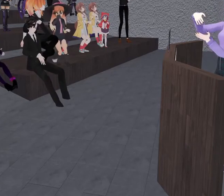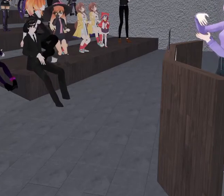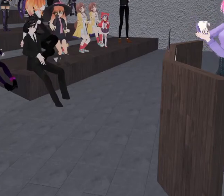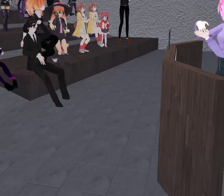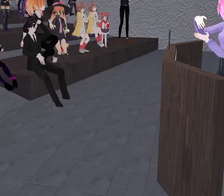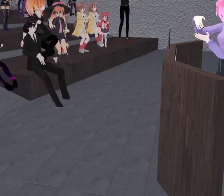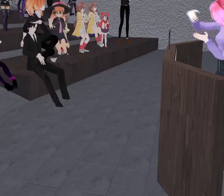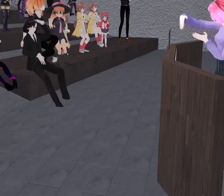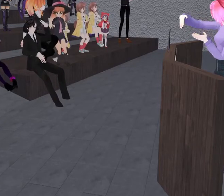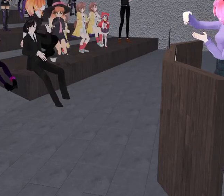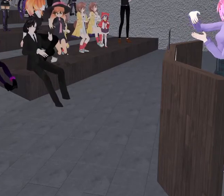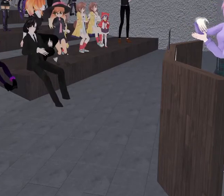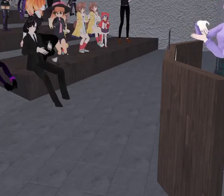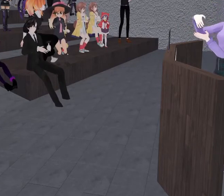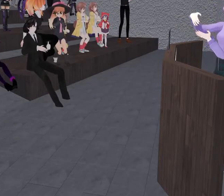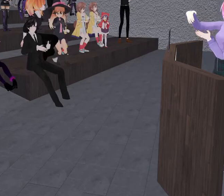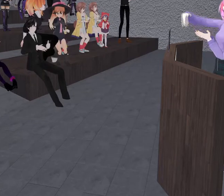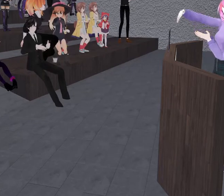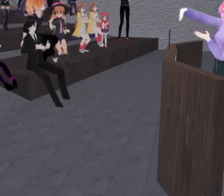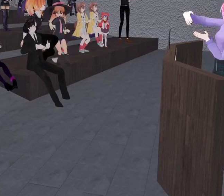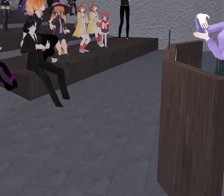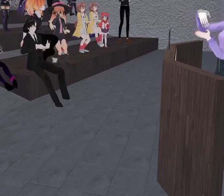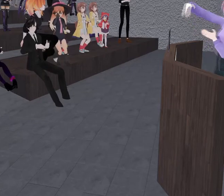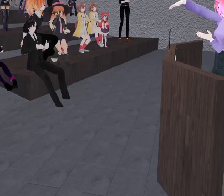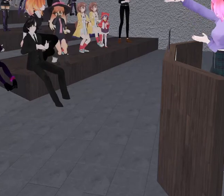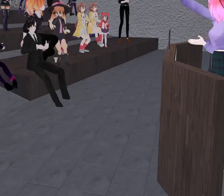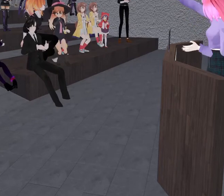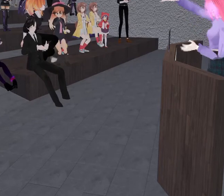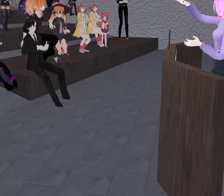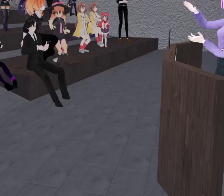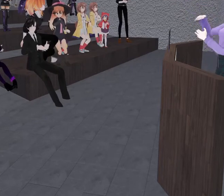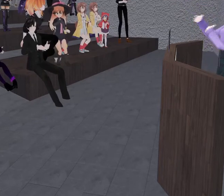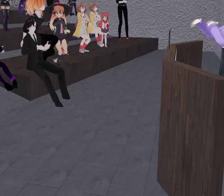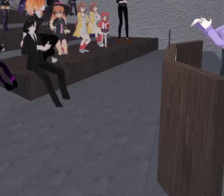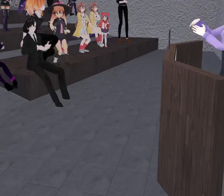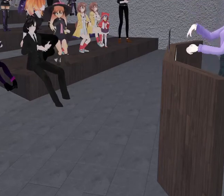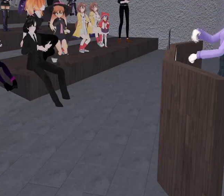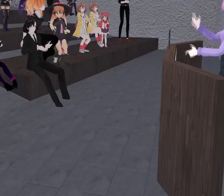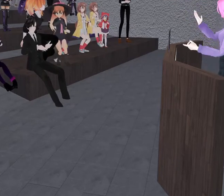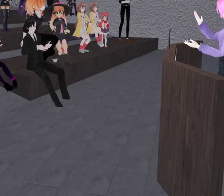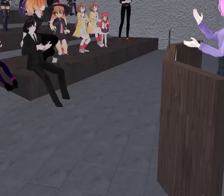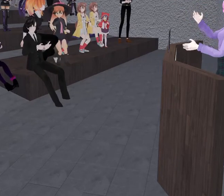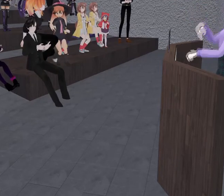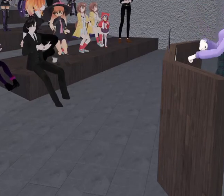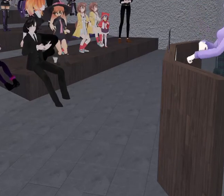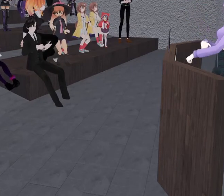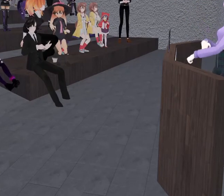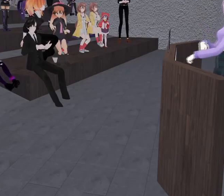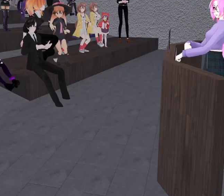Then billion, trillion, gazillion. Just keep going, right?